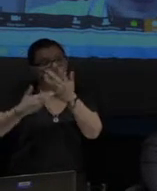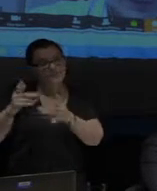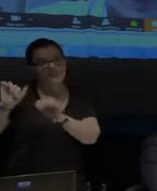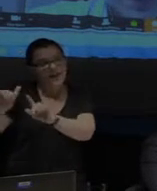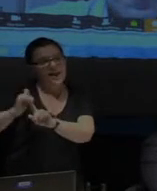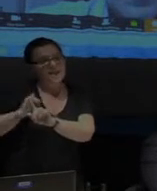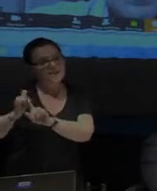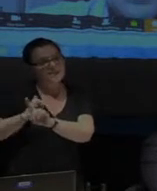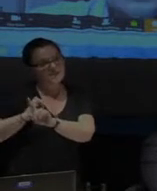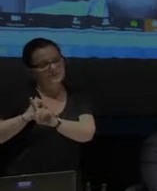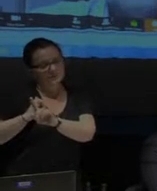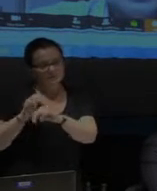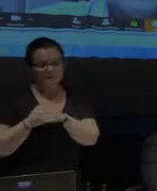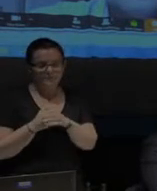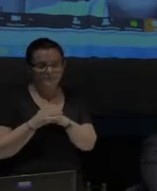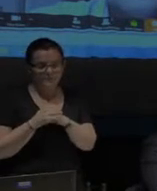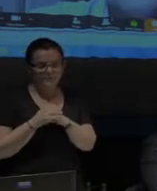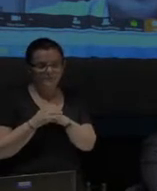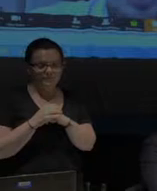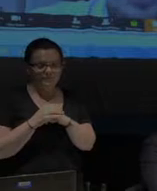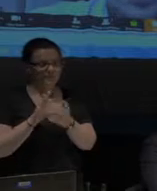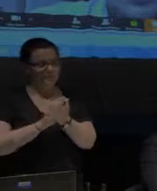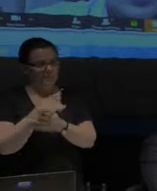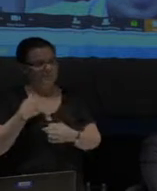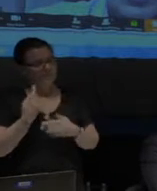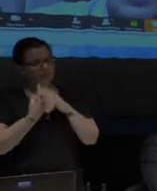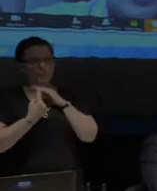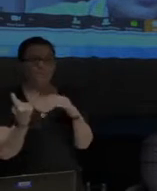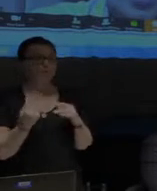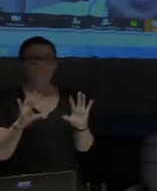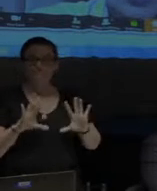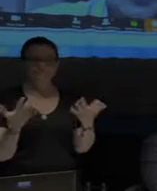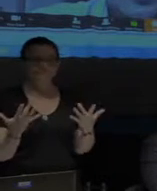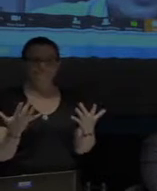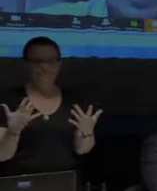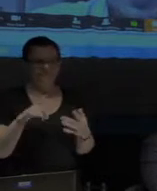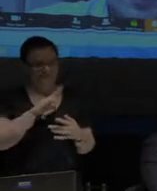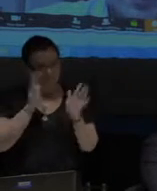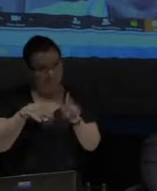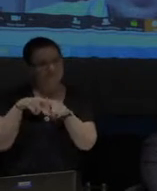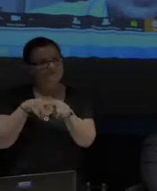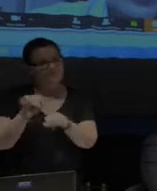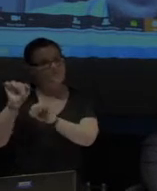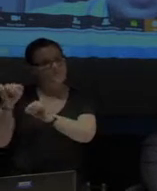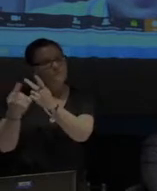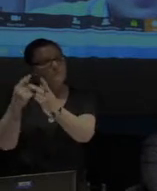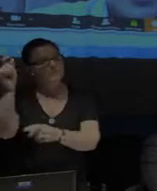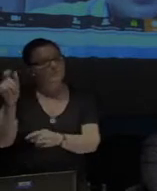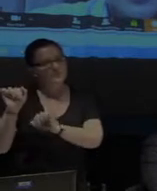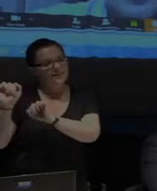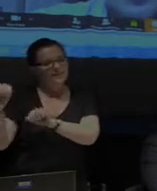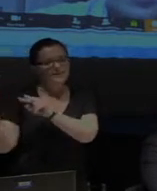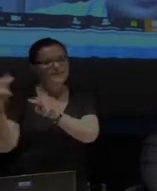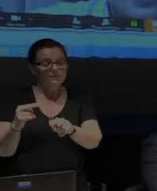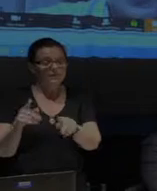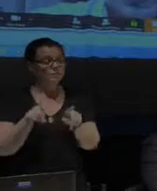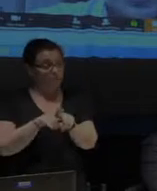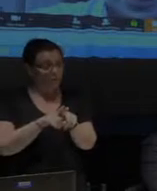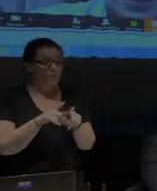offer. And so I think it's important, socially, culturally, professionally, from a business